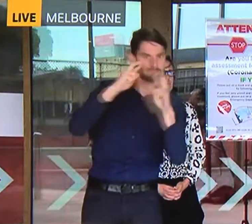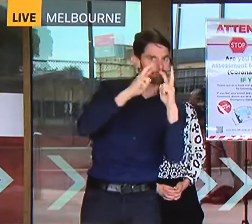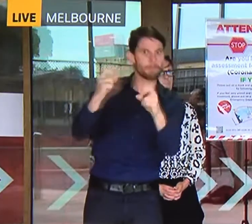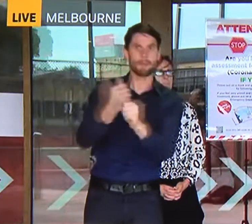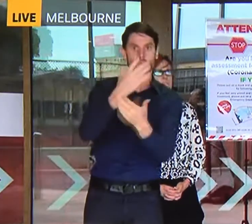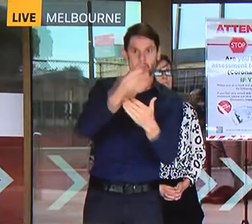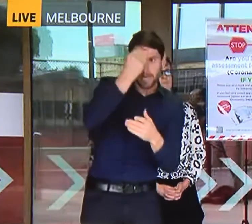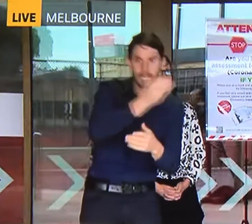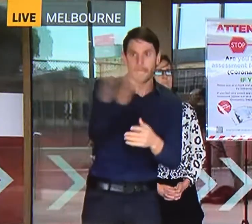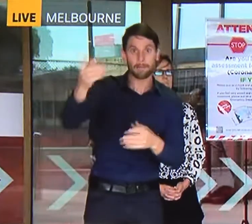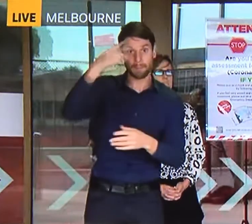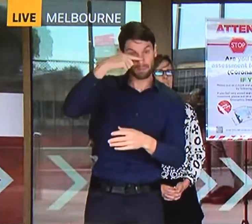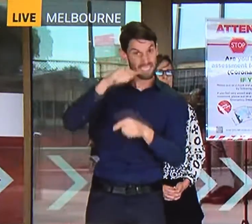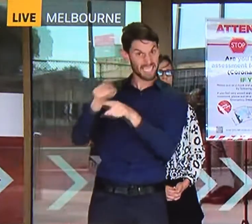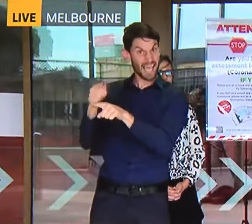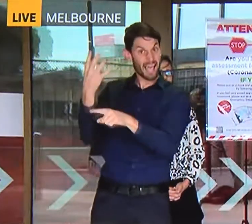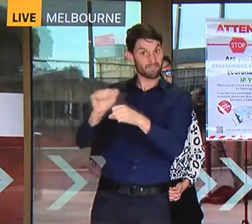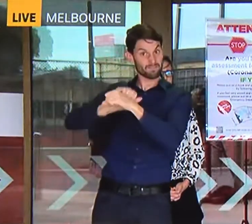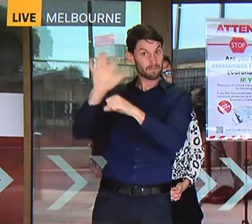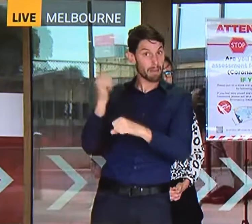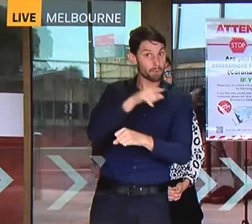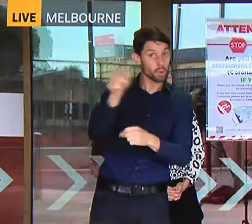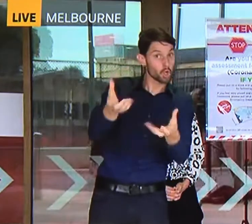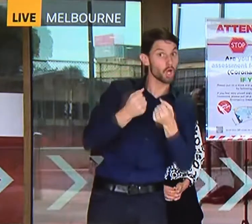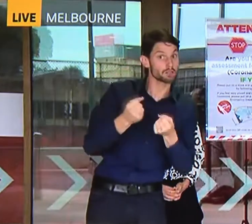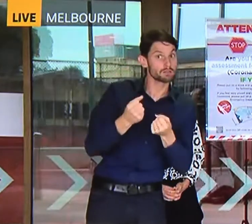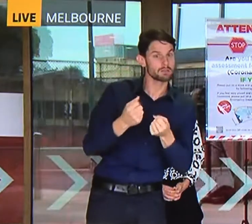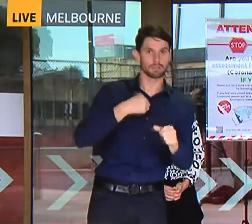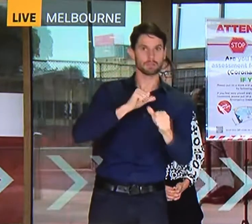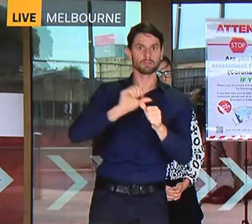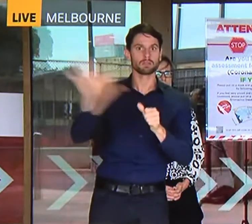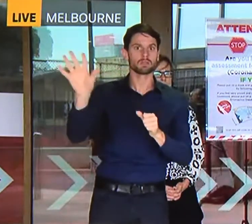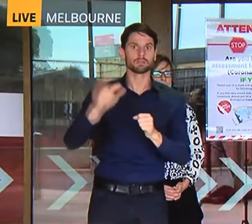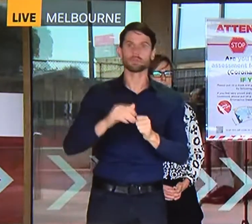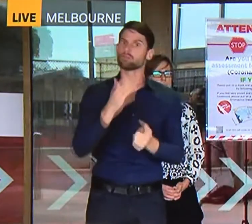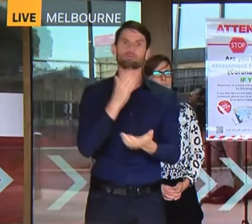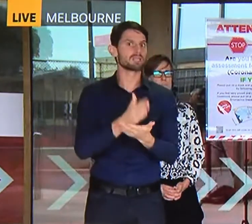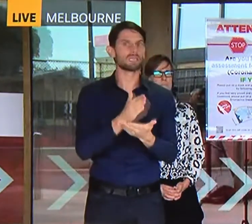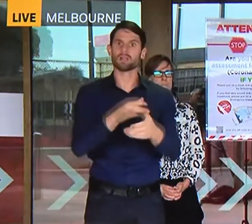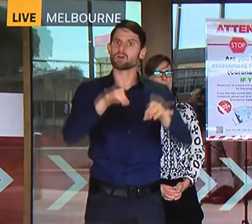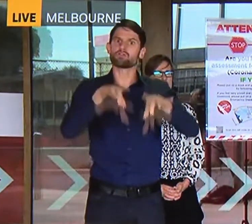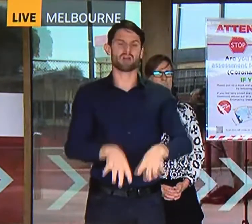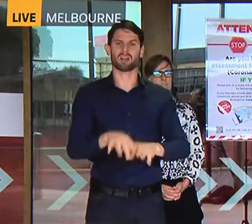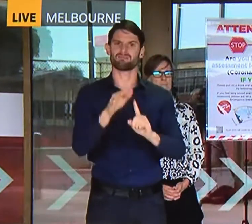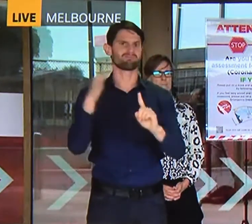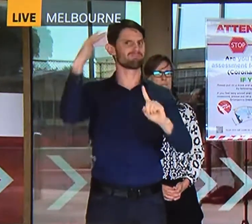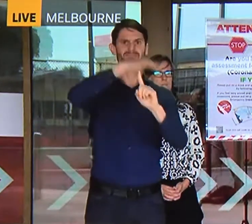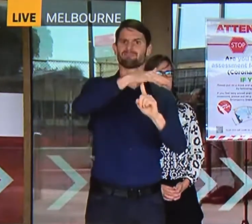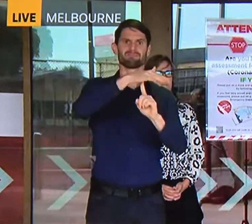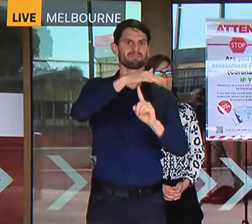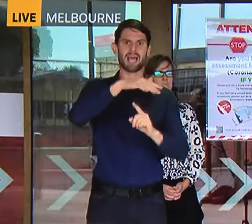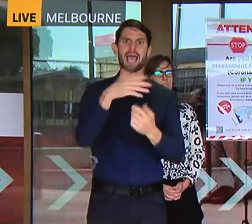1% of the known cases. It is one of the lowest rates in the world. Indeed, at this point it's